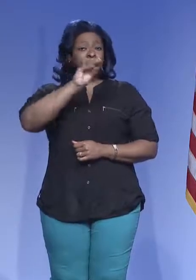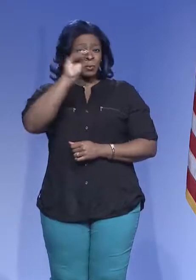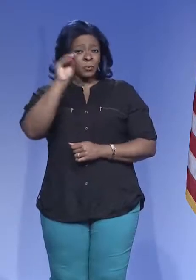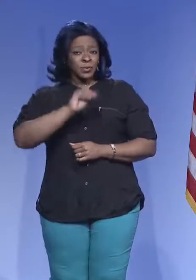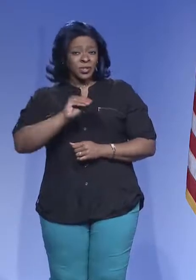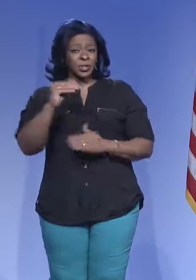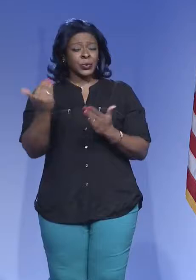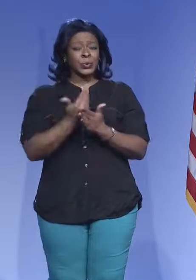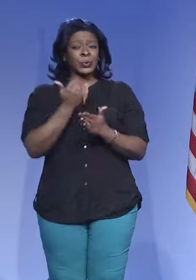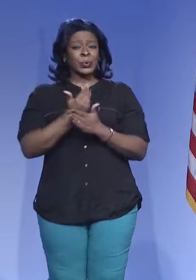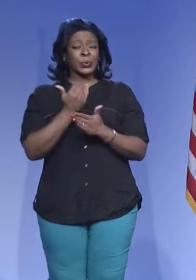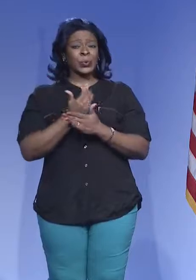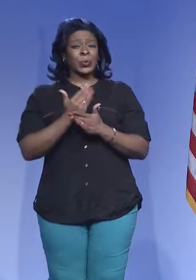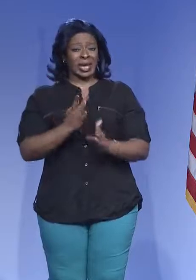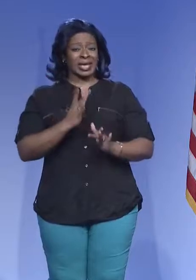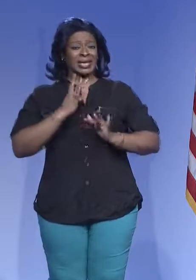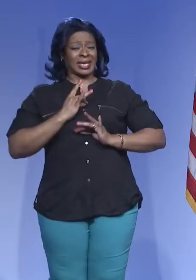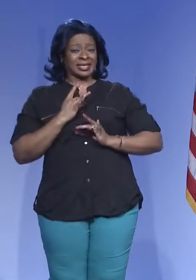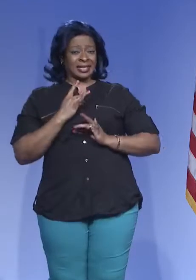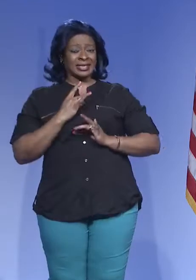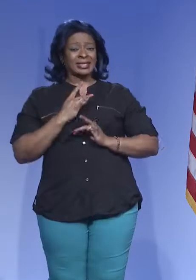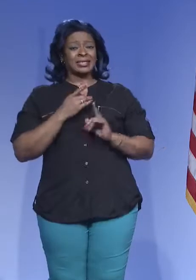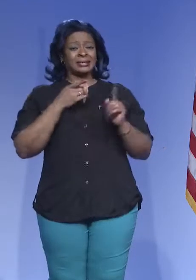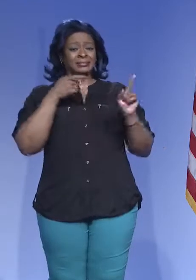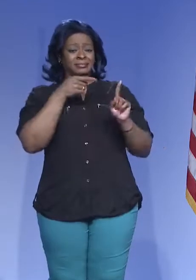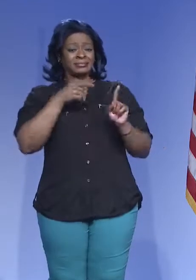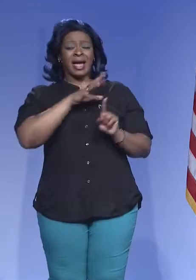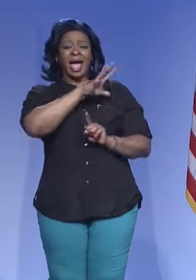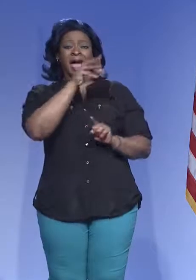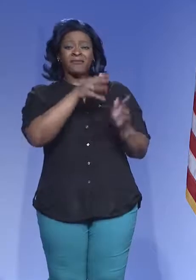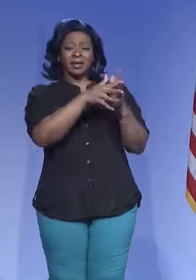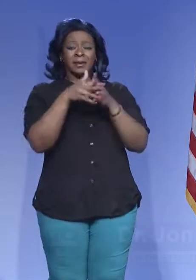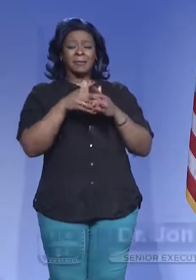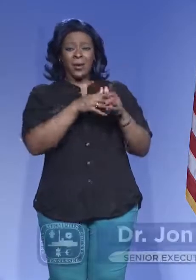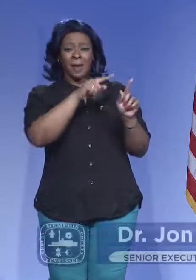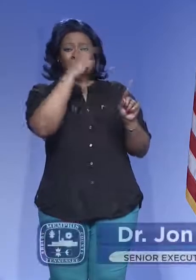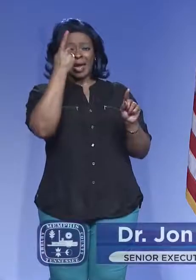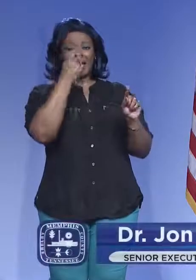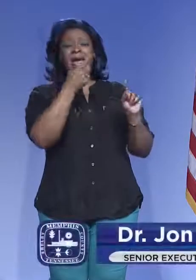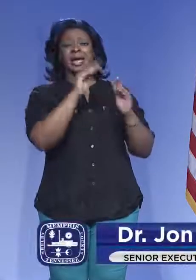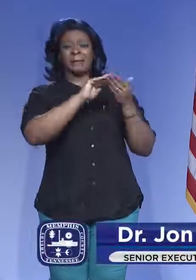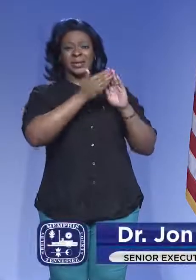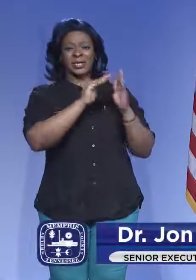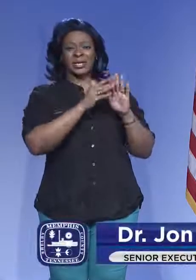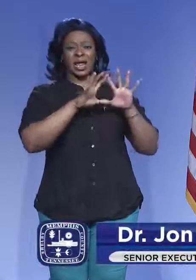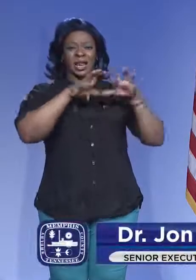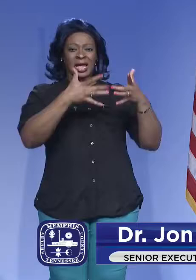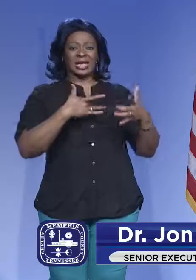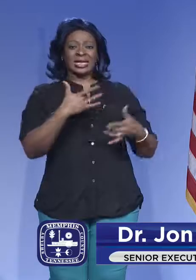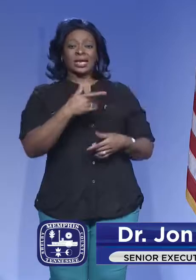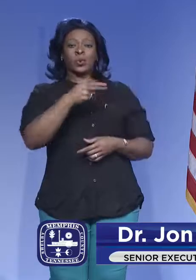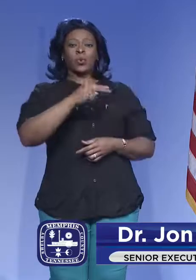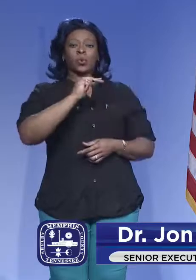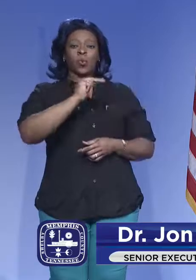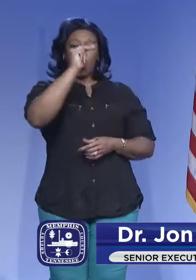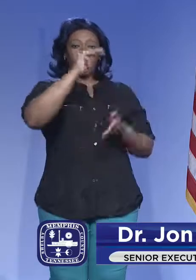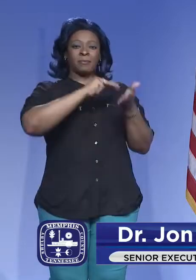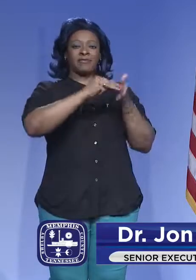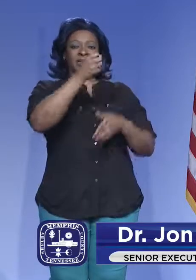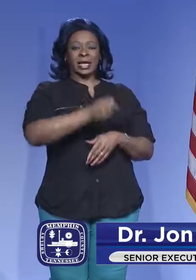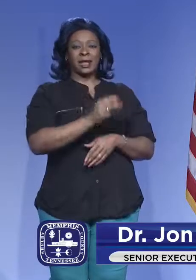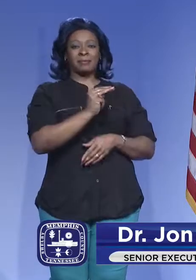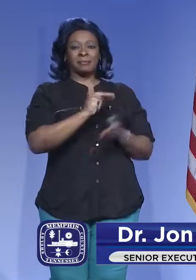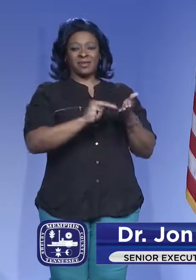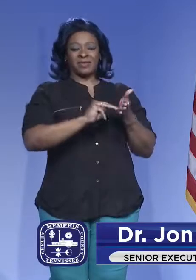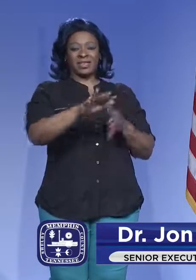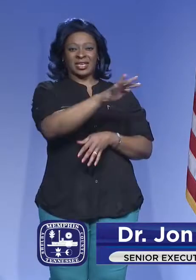of new cases now being in African Americans. These are predominantly clustered in North and South Memphis, and those are